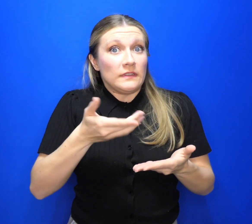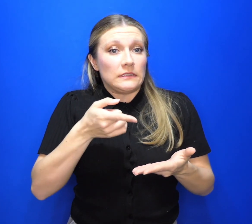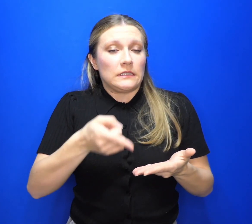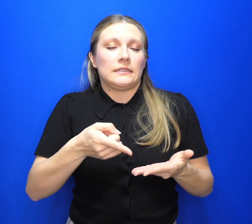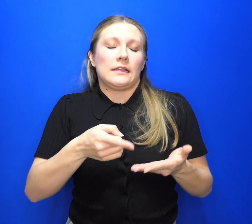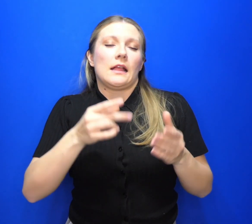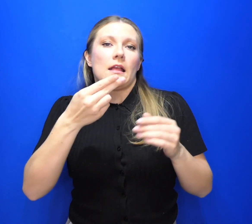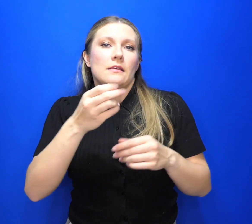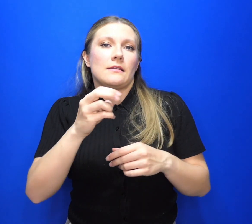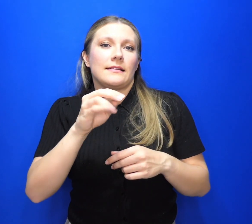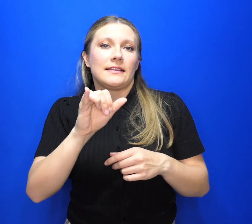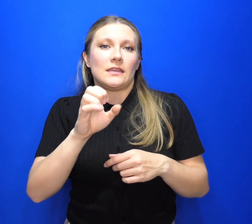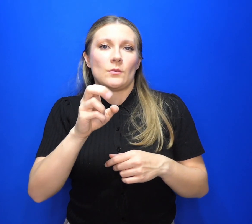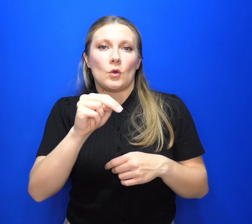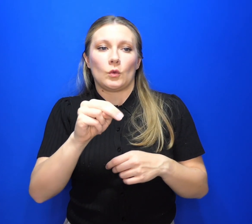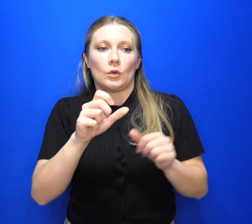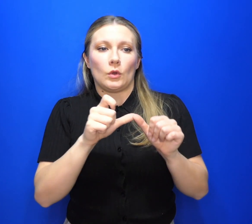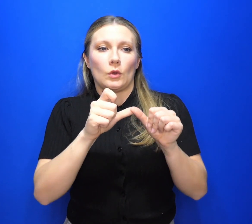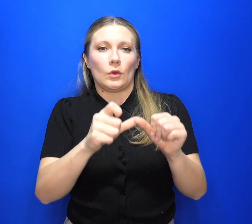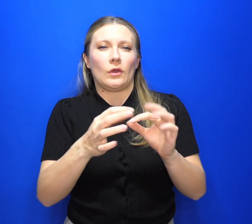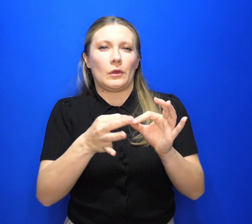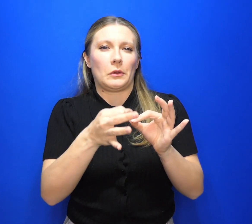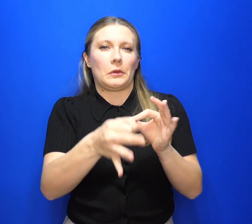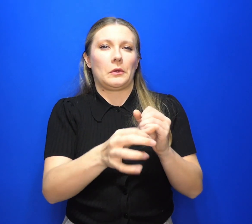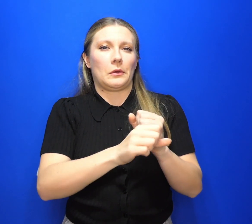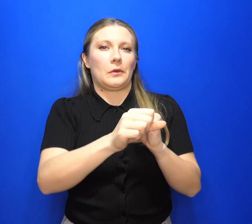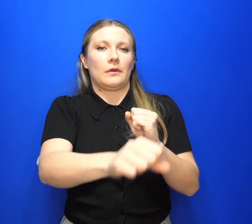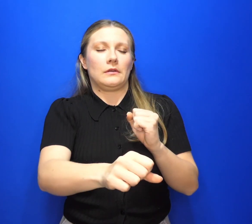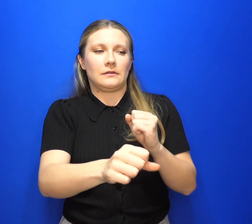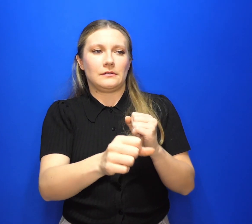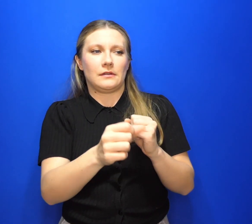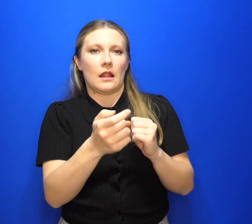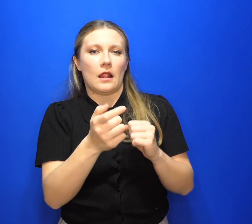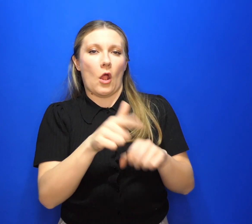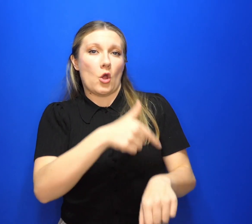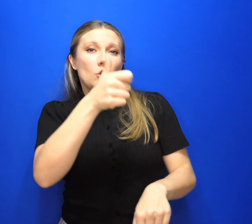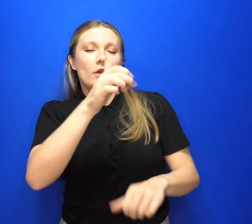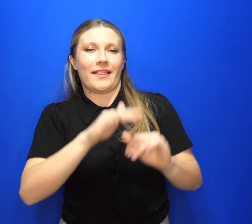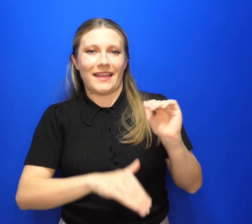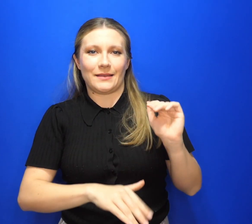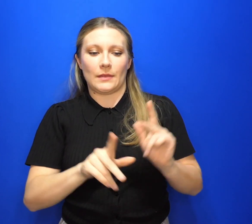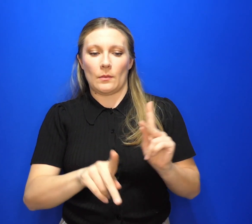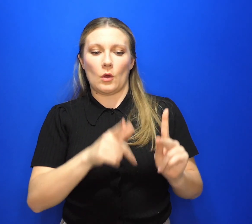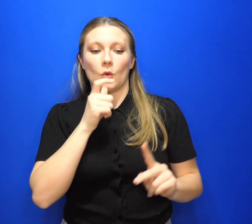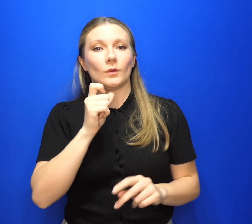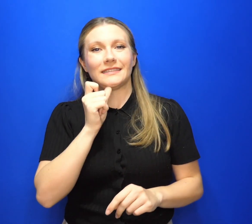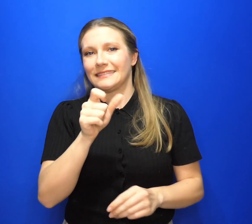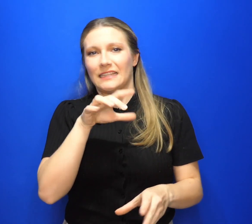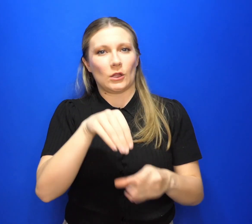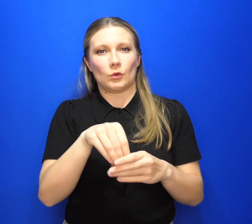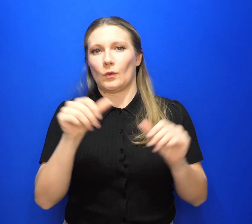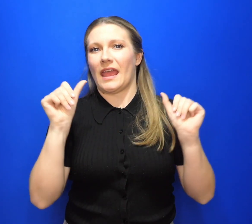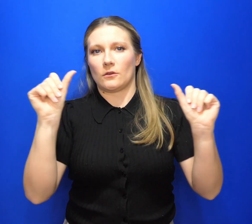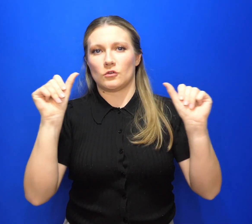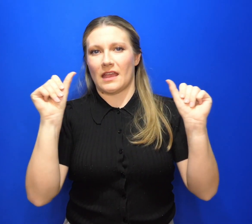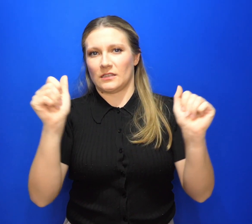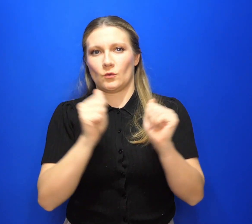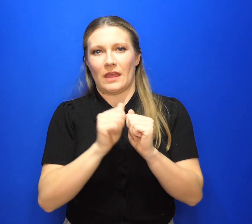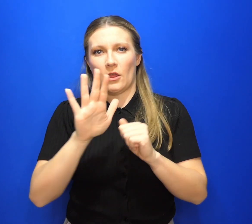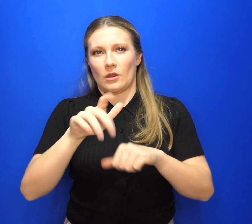proved that the honeymoon lasted a fair amount of time longer than those who didn't include exercise in that